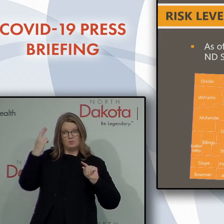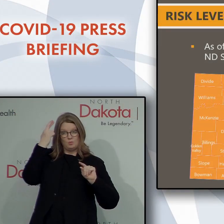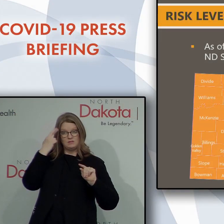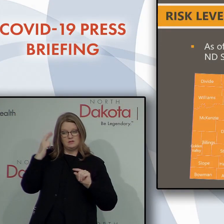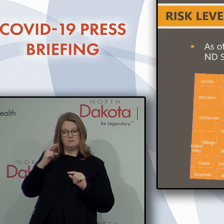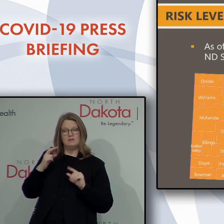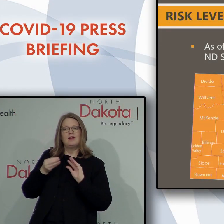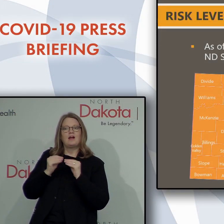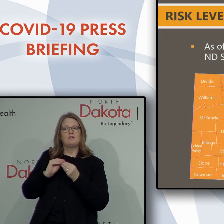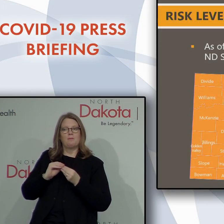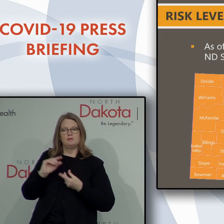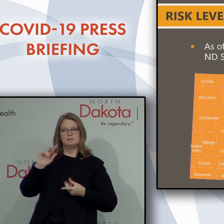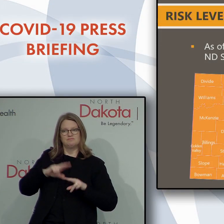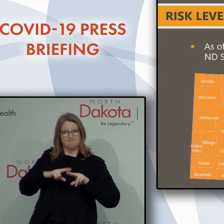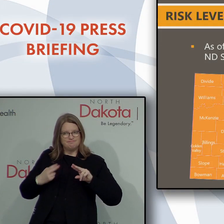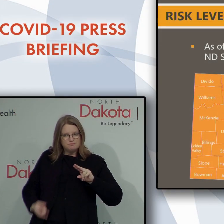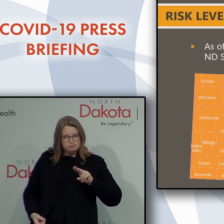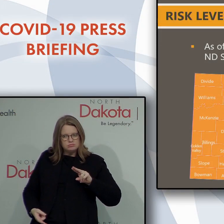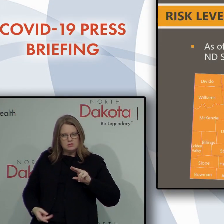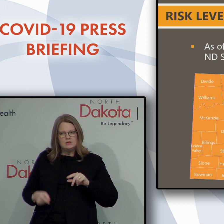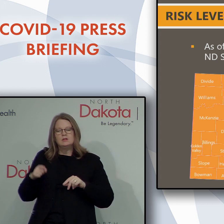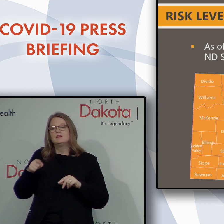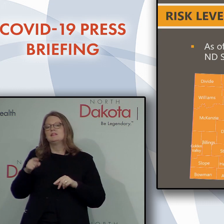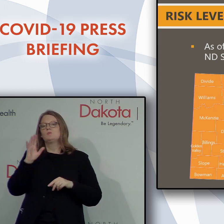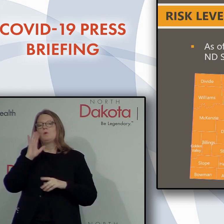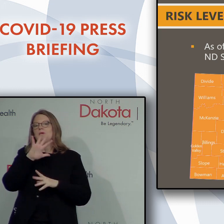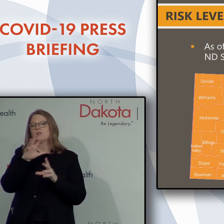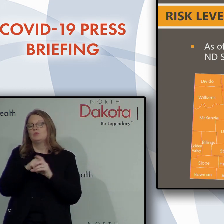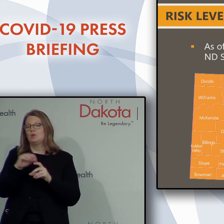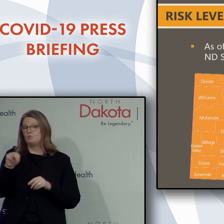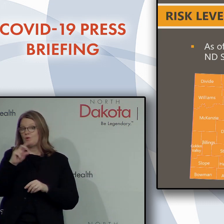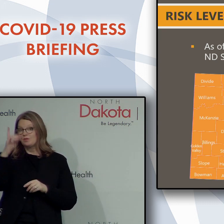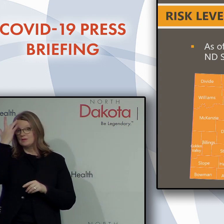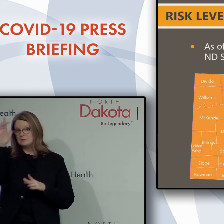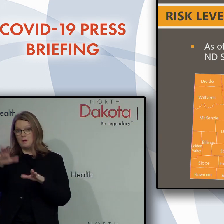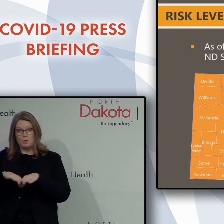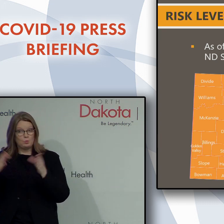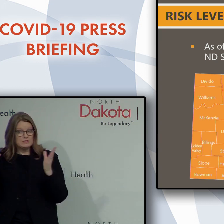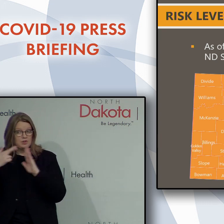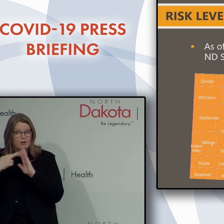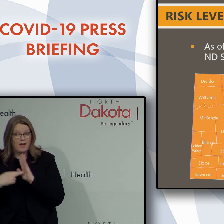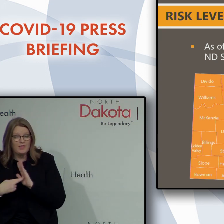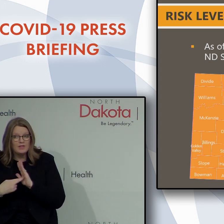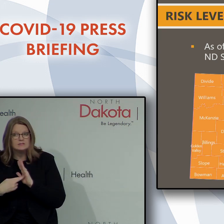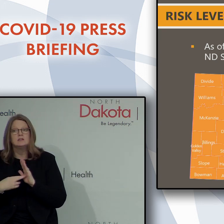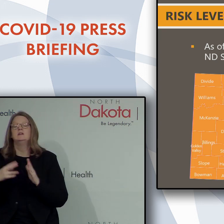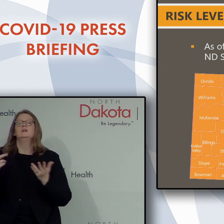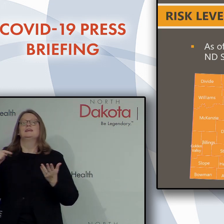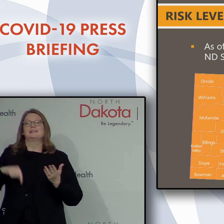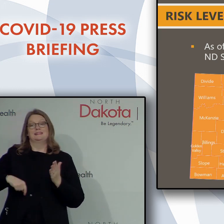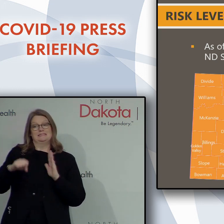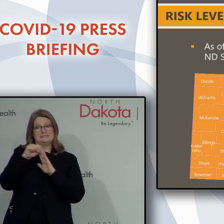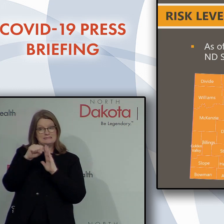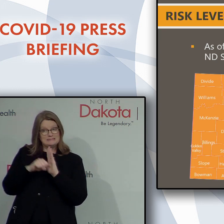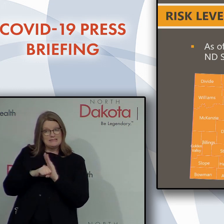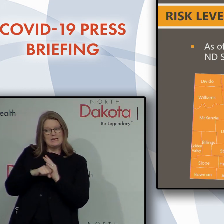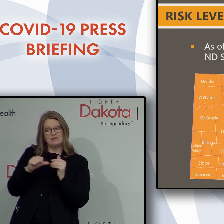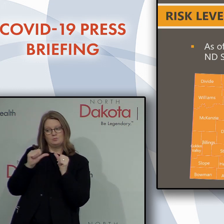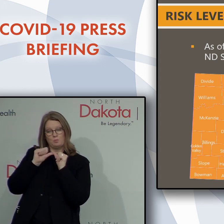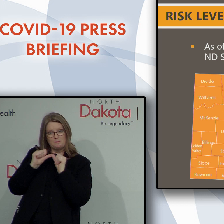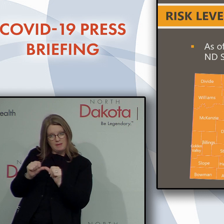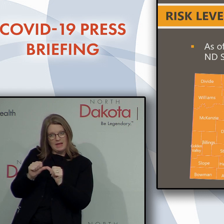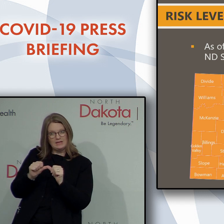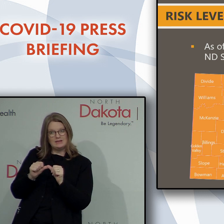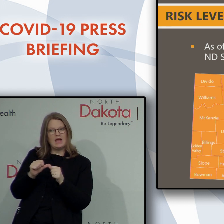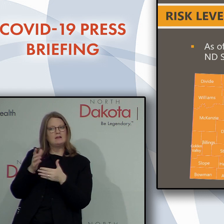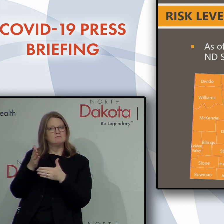these requirements will be in the North Dakota Smart Restart guidelines. This means that our state will remain at moderate risk,